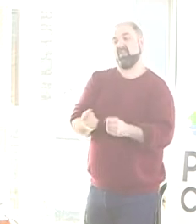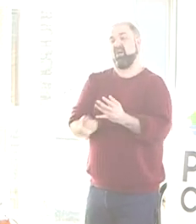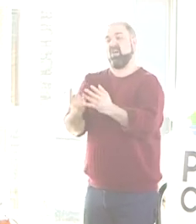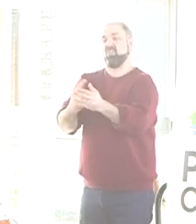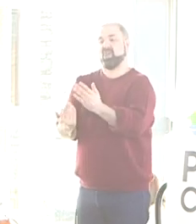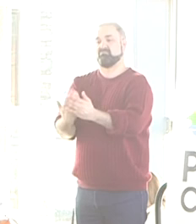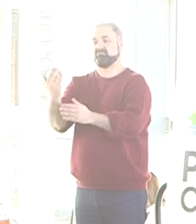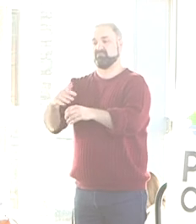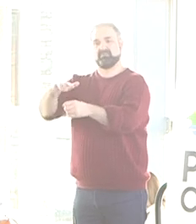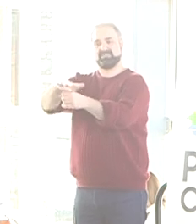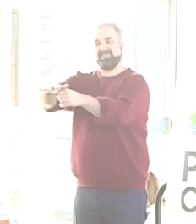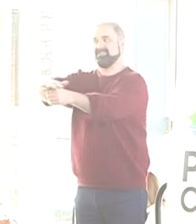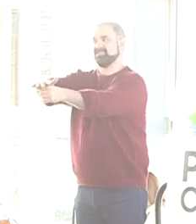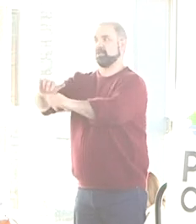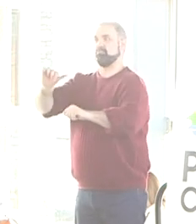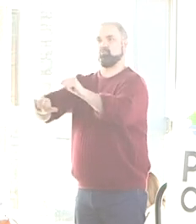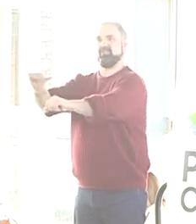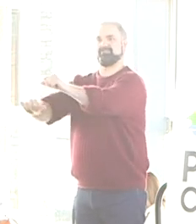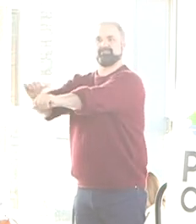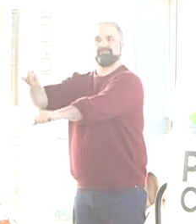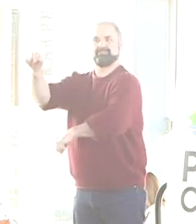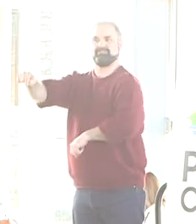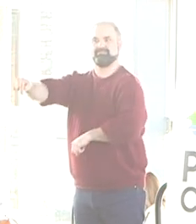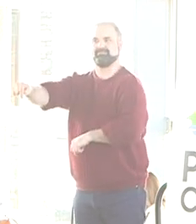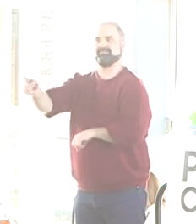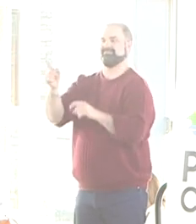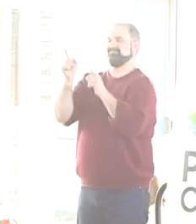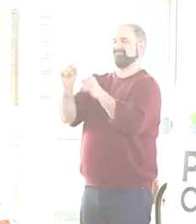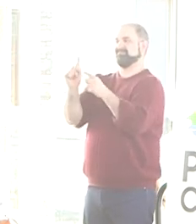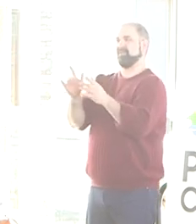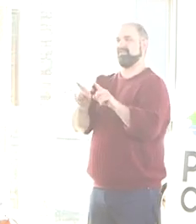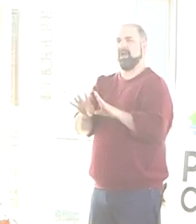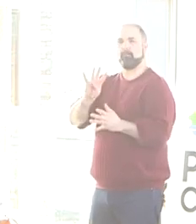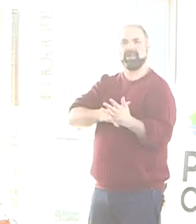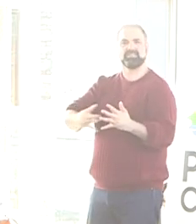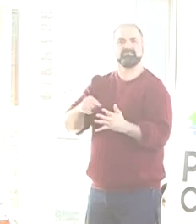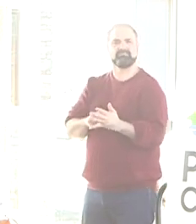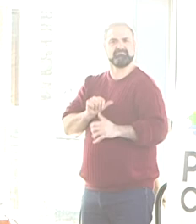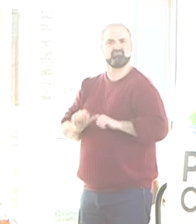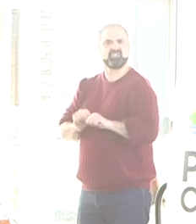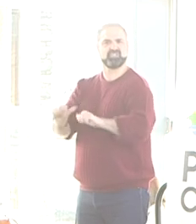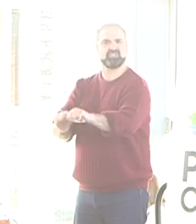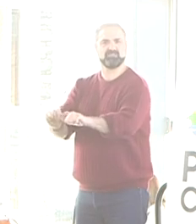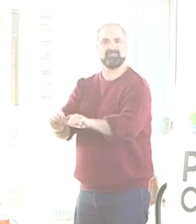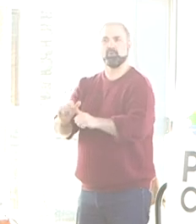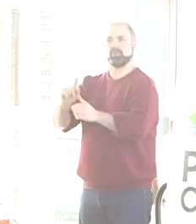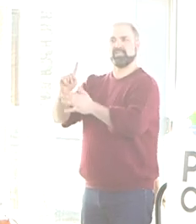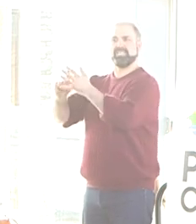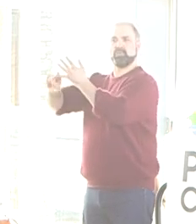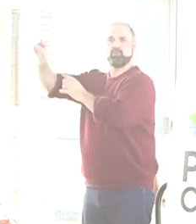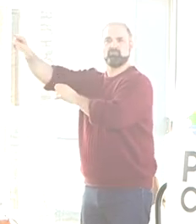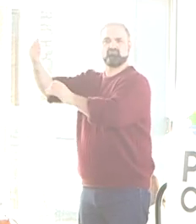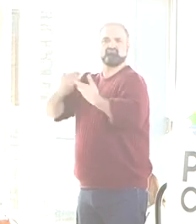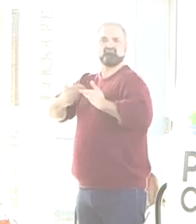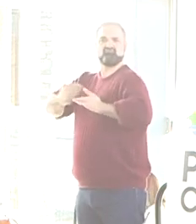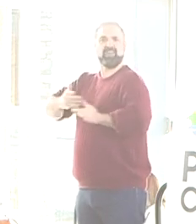cases that go to the court and make progress. And that seems to be a pattern with the European Court of Human Rights cases, not just LGBT